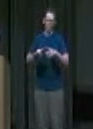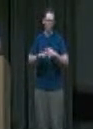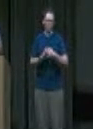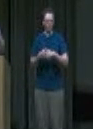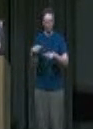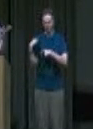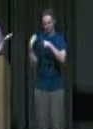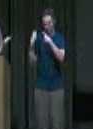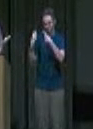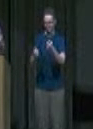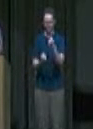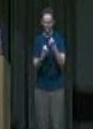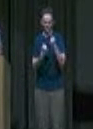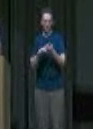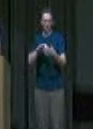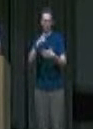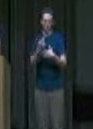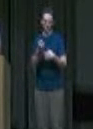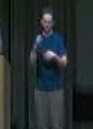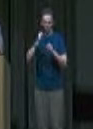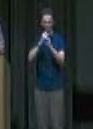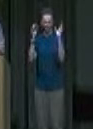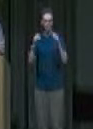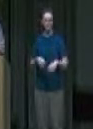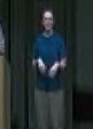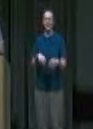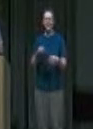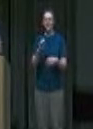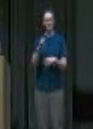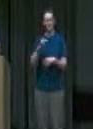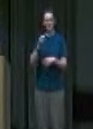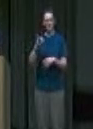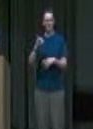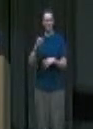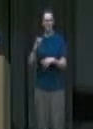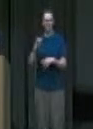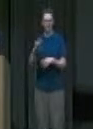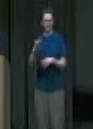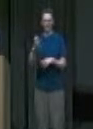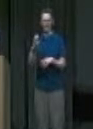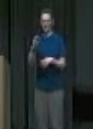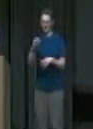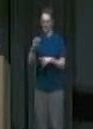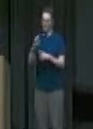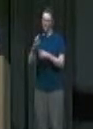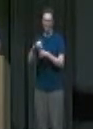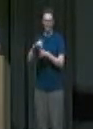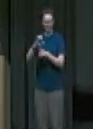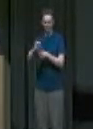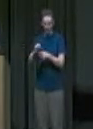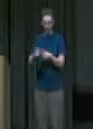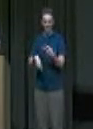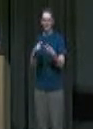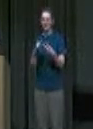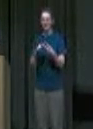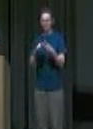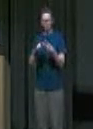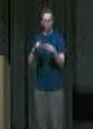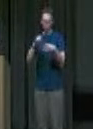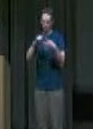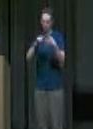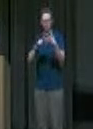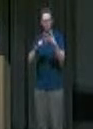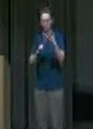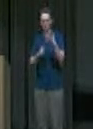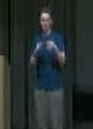Metro Parks, the County of Summit, the Lake Erie Commission, and Lynn Garrity. Without her emotional support, I think I would